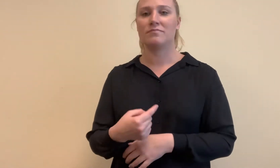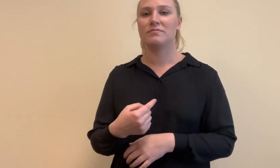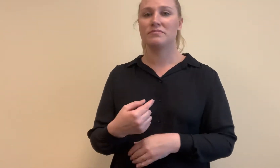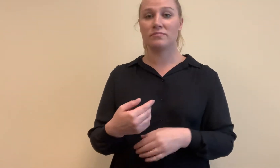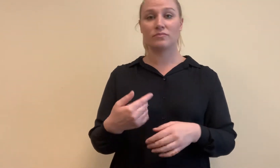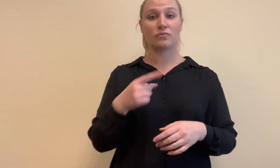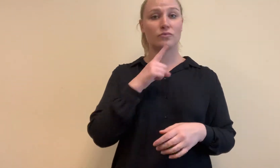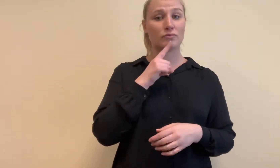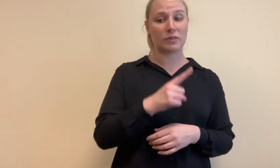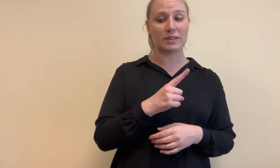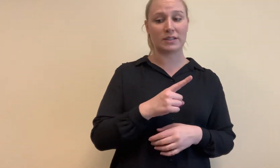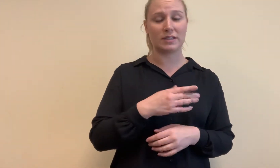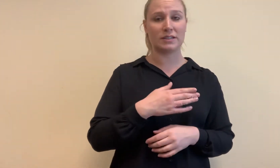teachers.